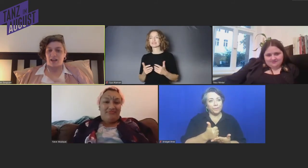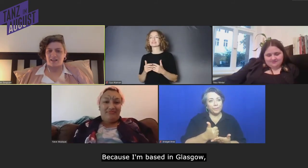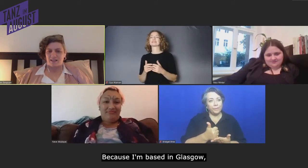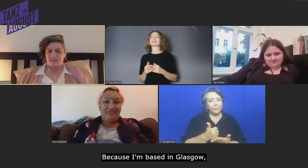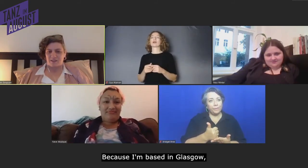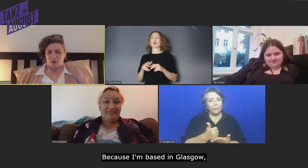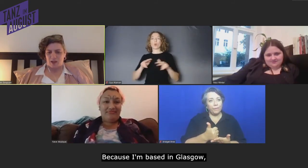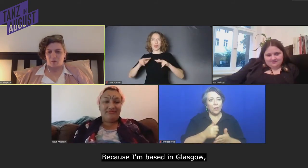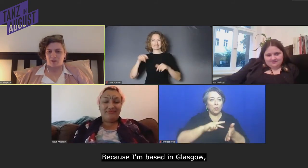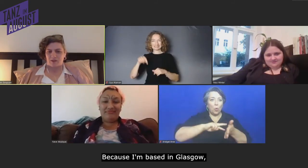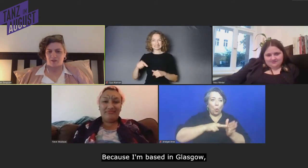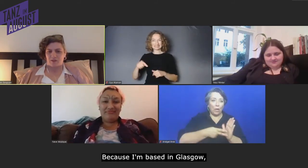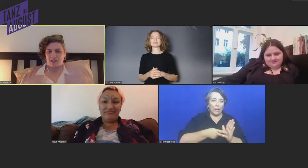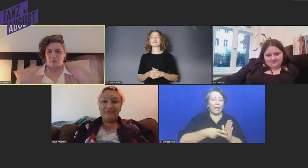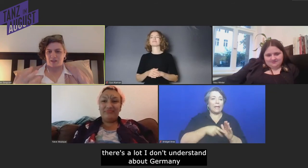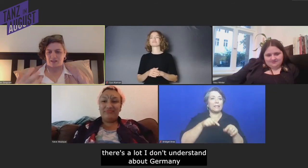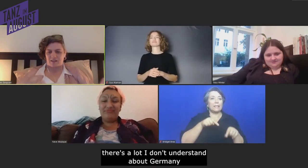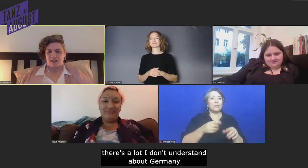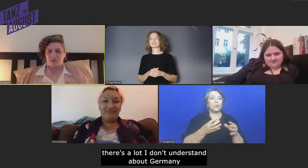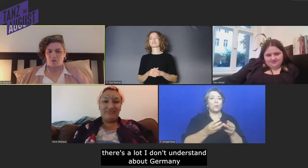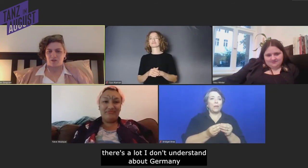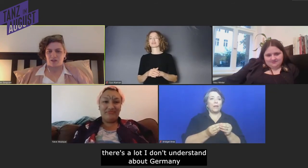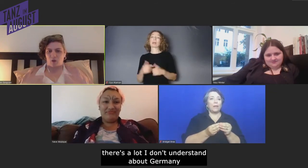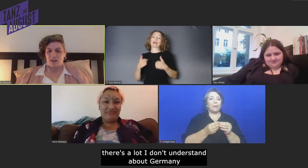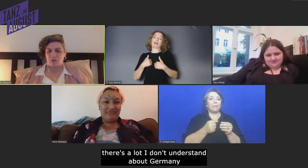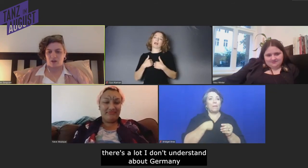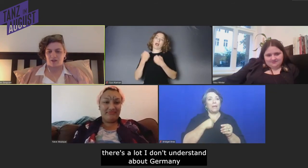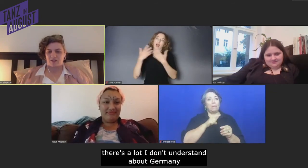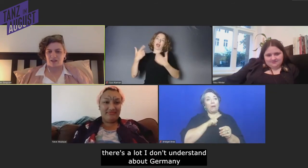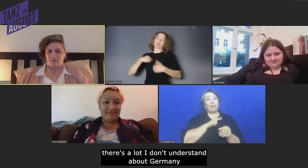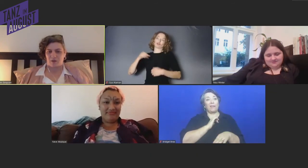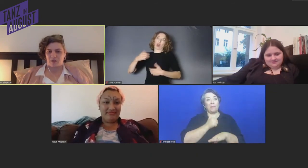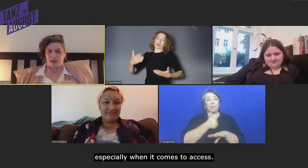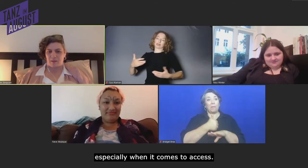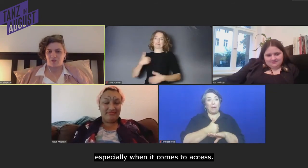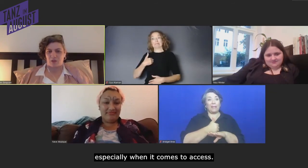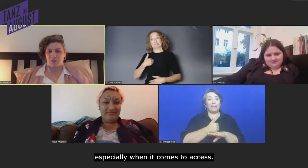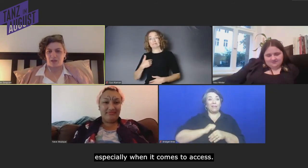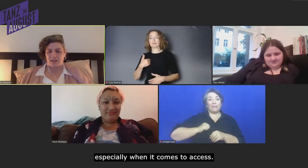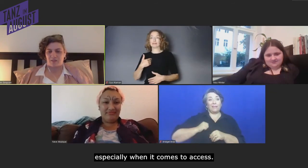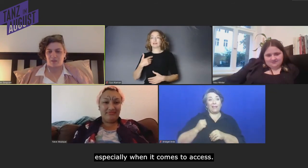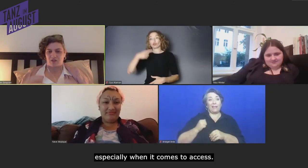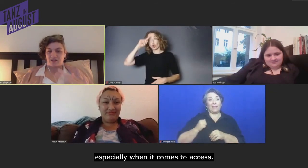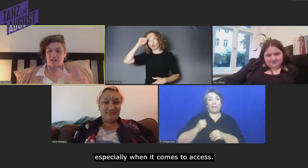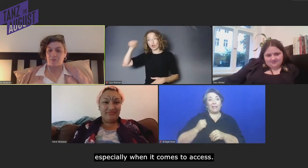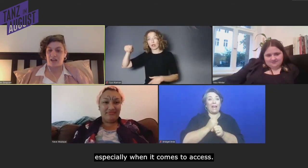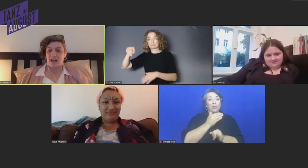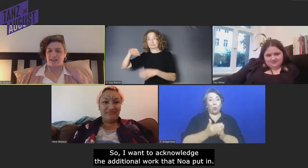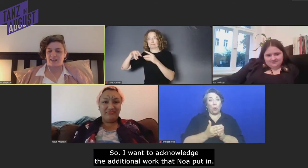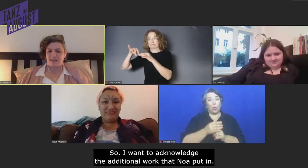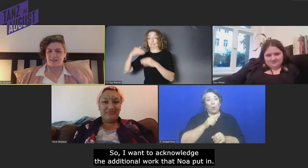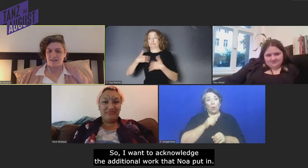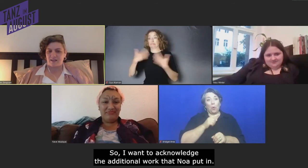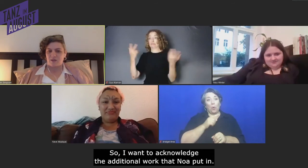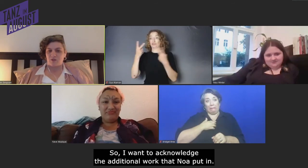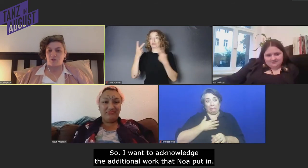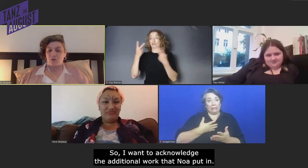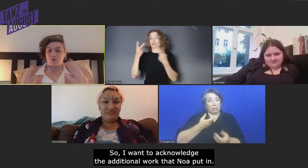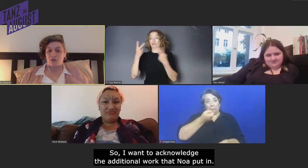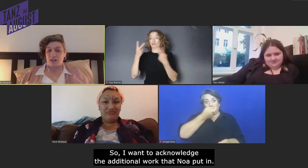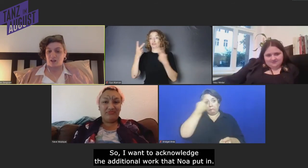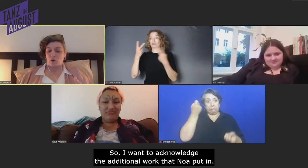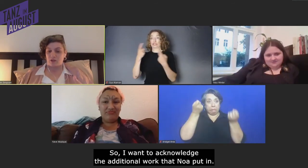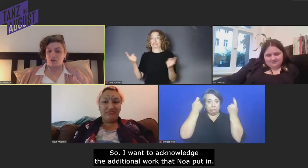organise this as well, because obviously I'm based in Glasgow. There's a lot I don't understand about Germany, especially when it comes to access. I just want to